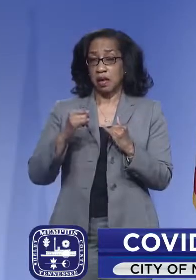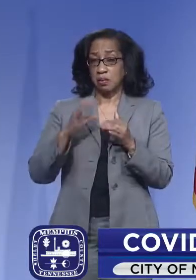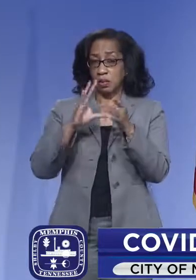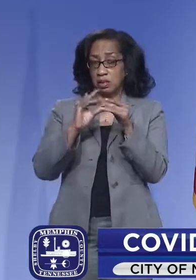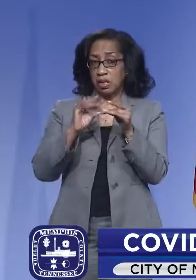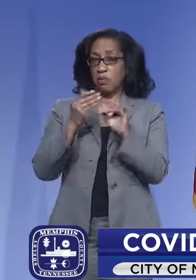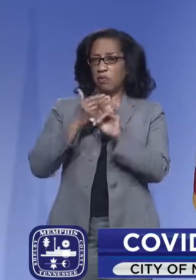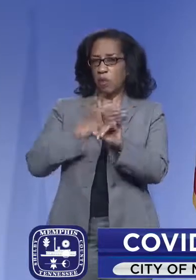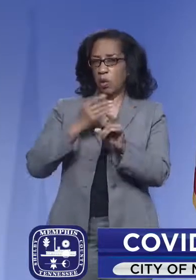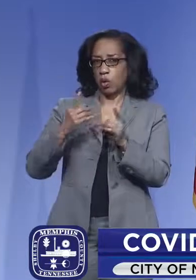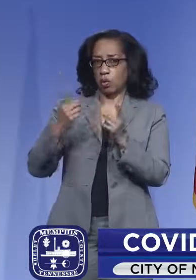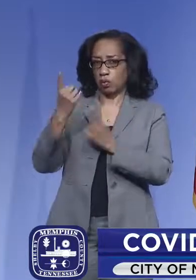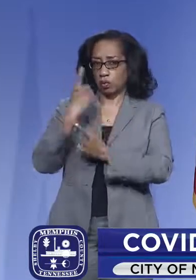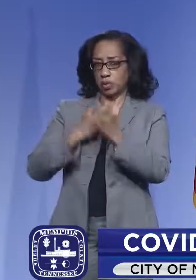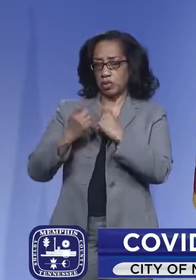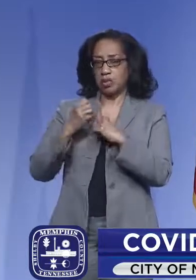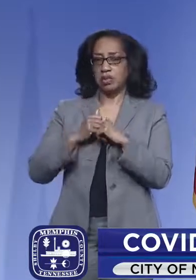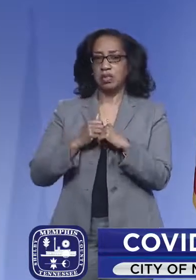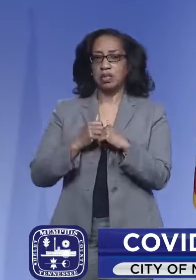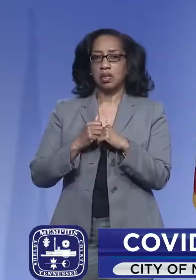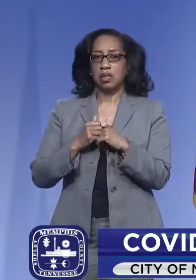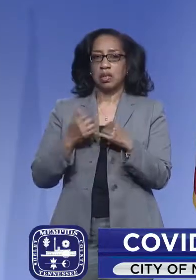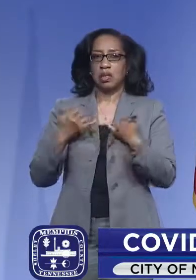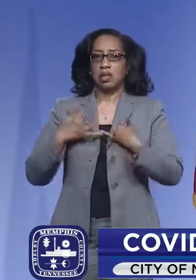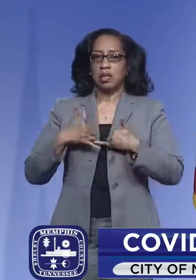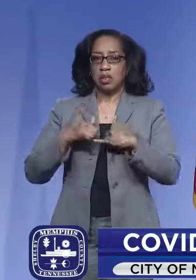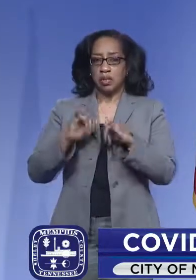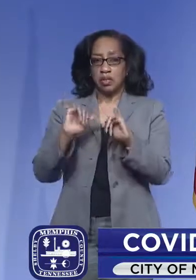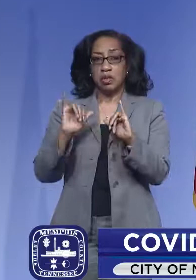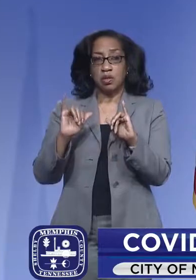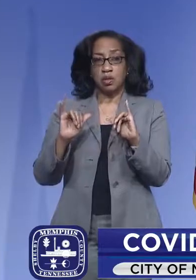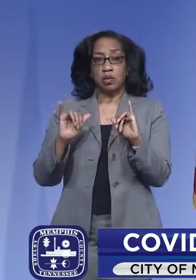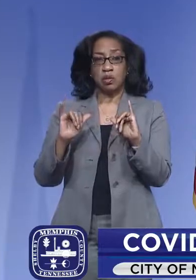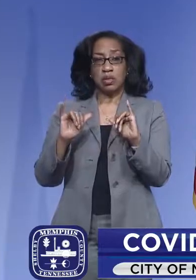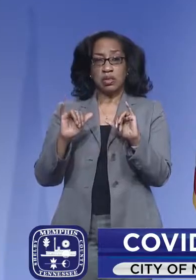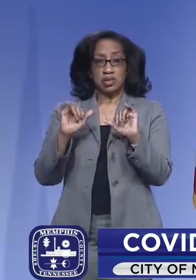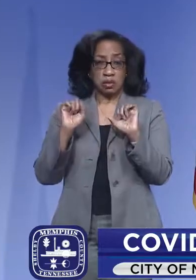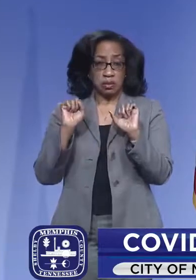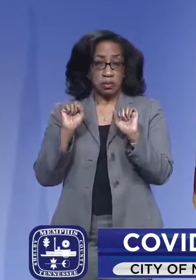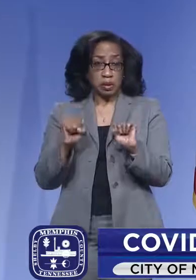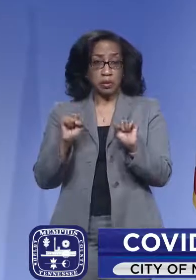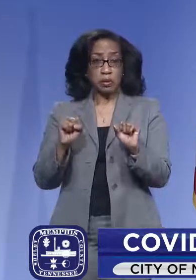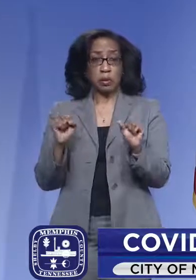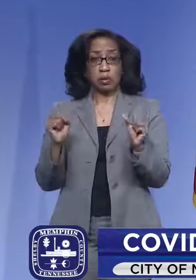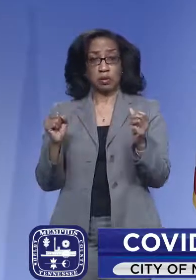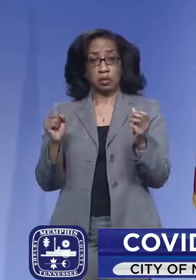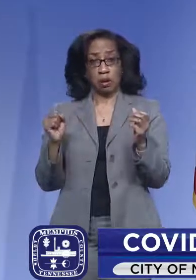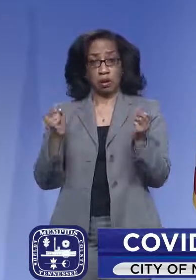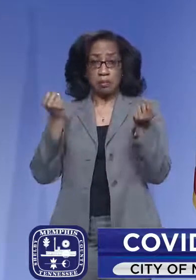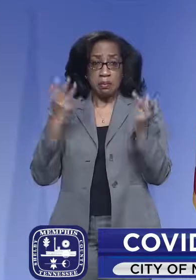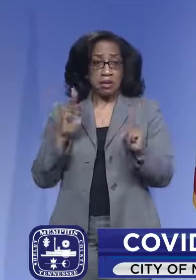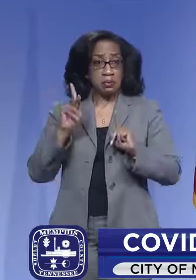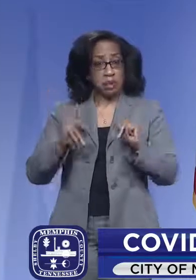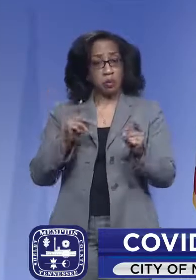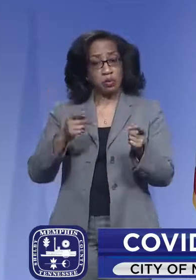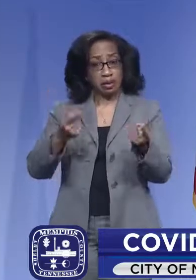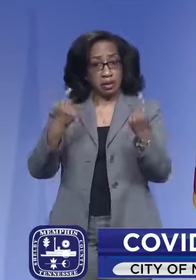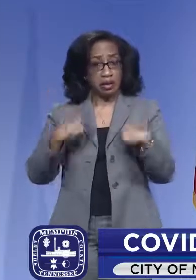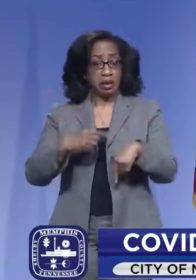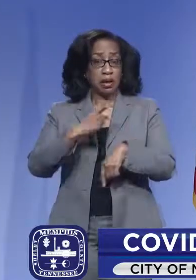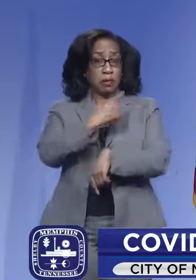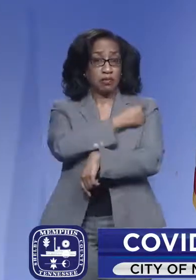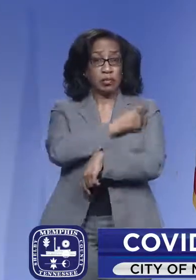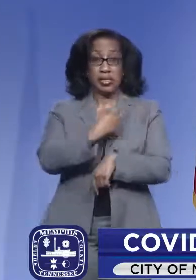do retain a very high volume capacity of getting vaccines. I want to make sure that people aren't confused. When we say